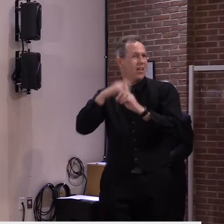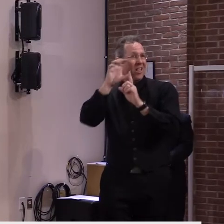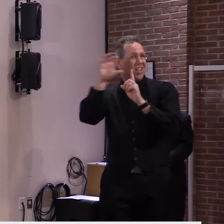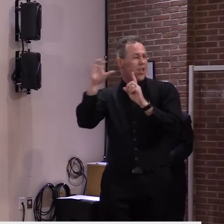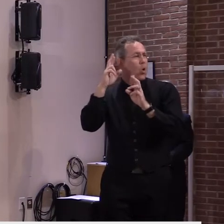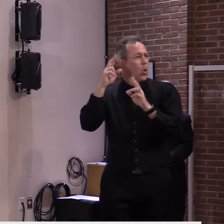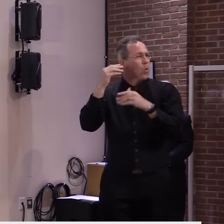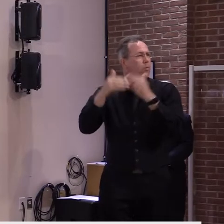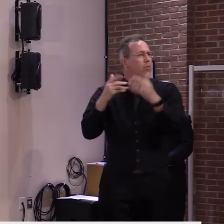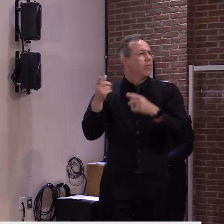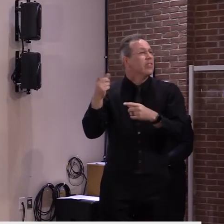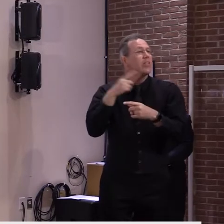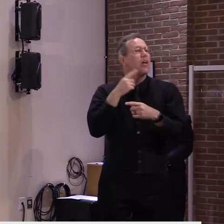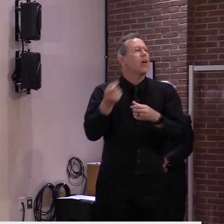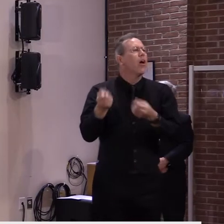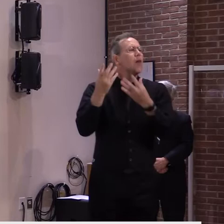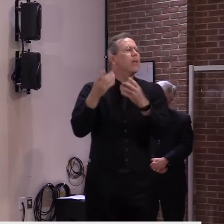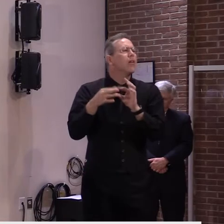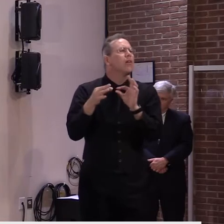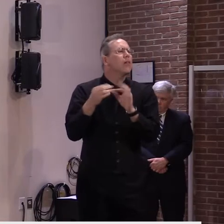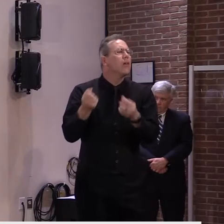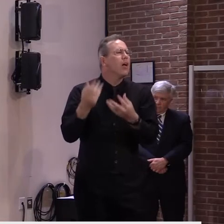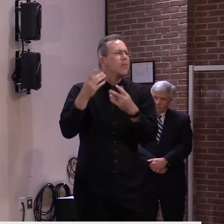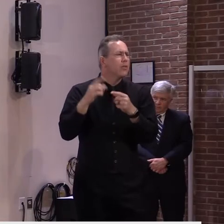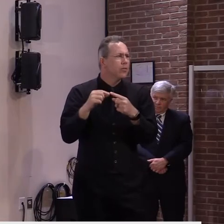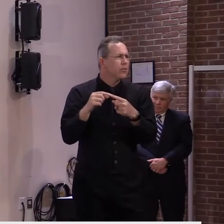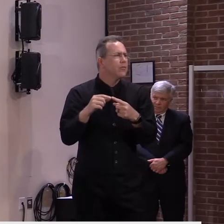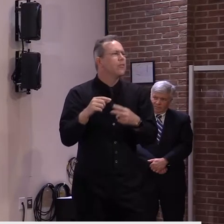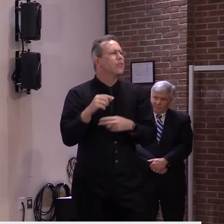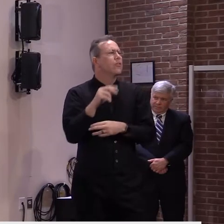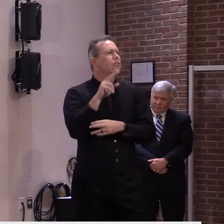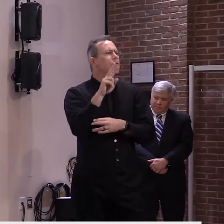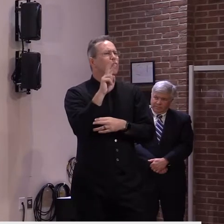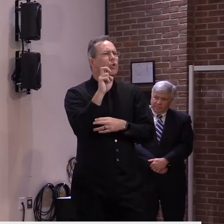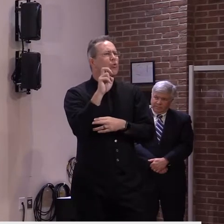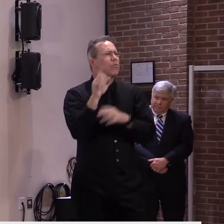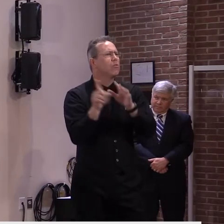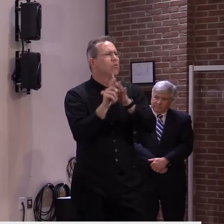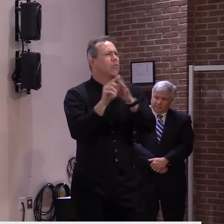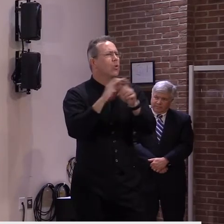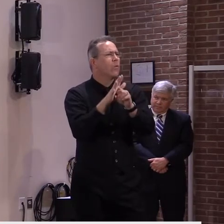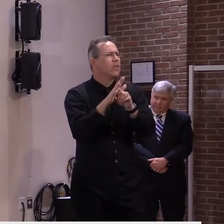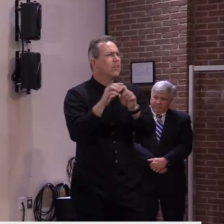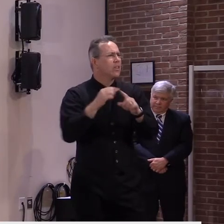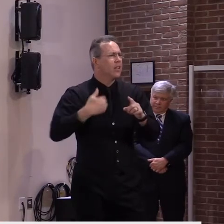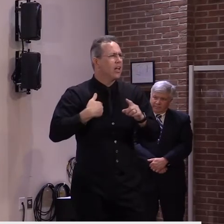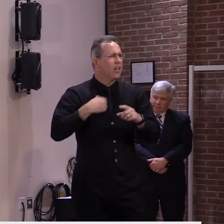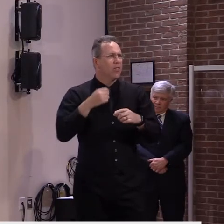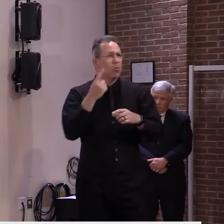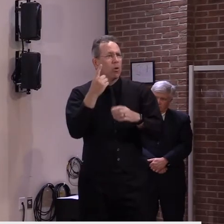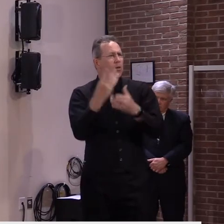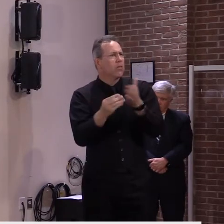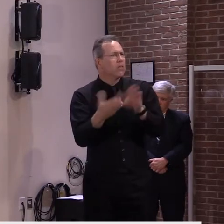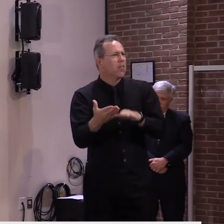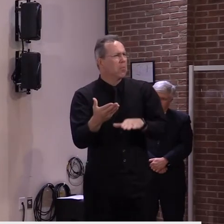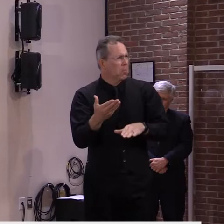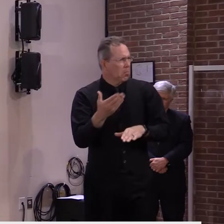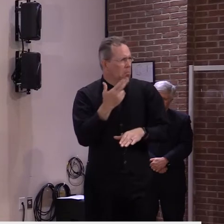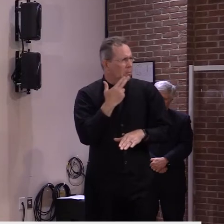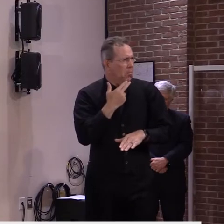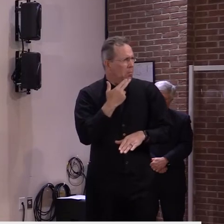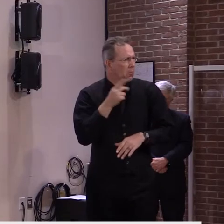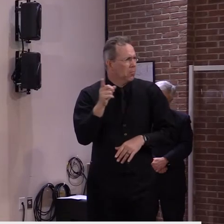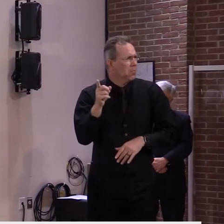cases and zero deaths. So they've done extremely well, but they're having difficulty in